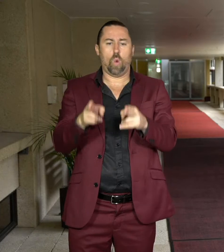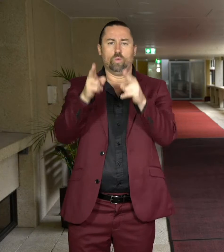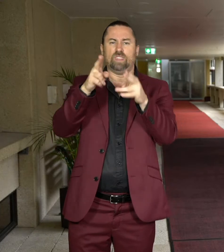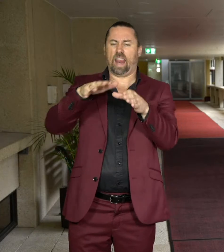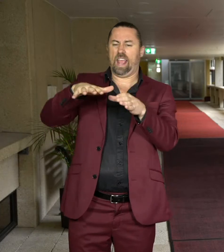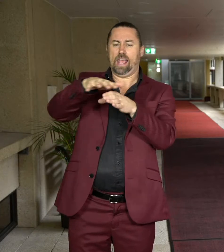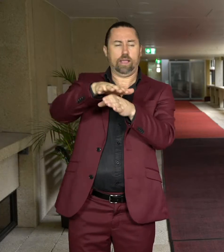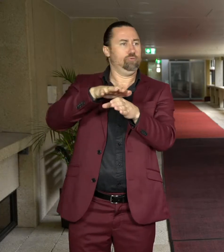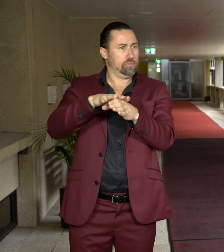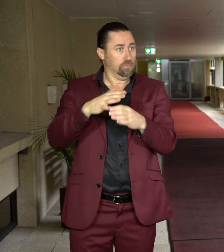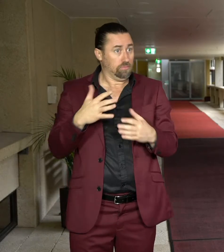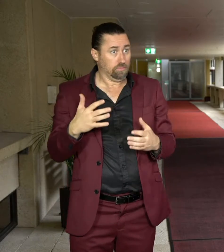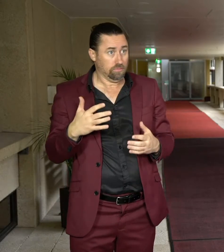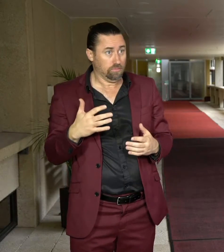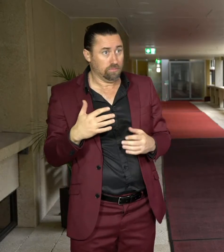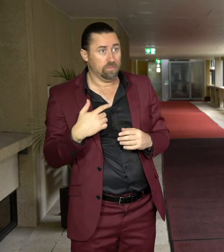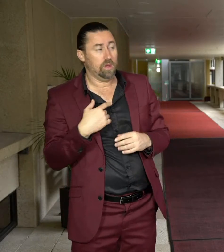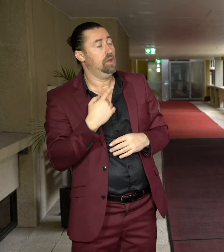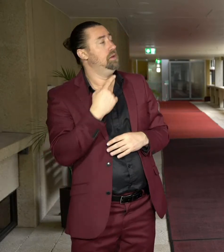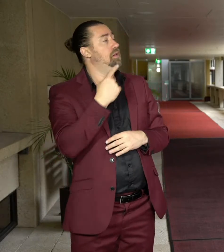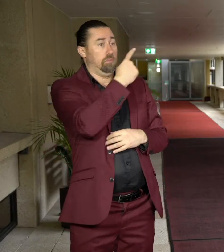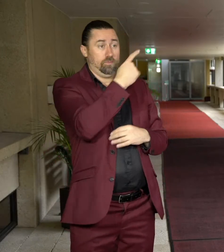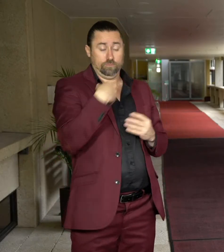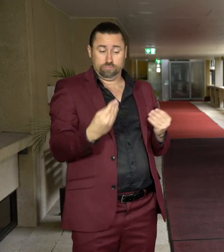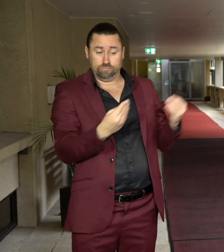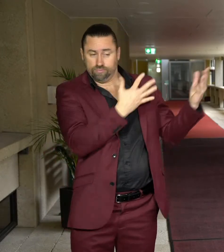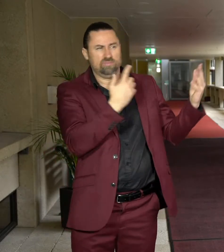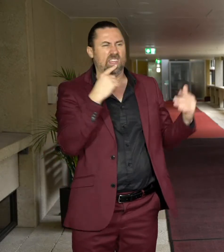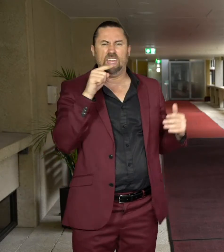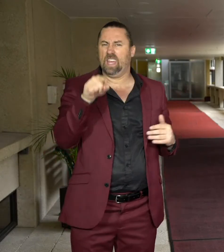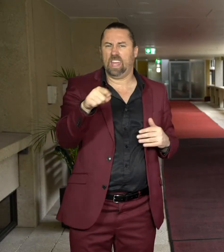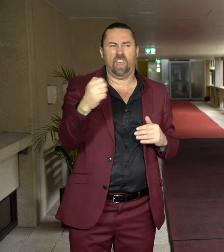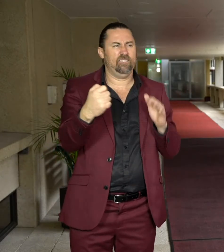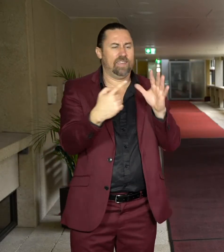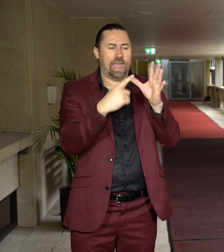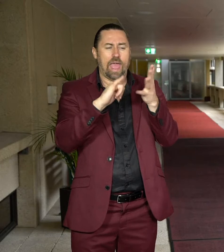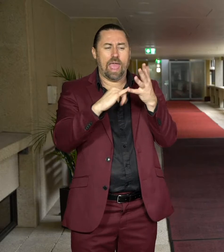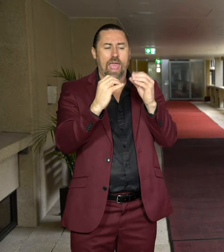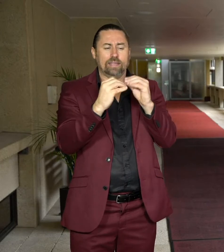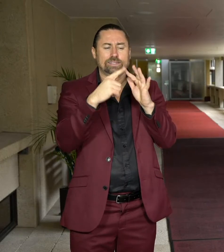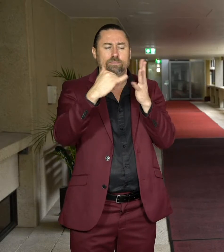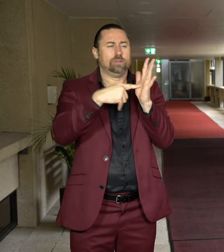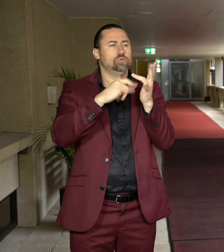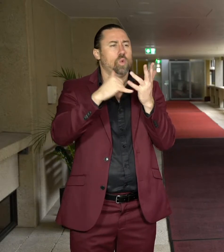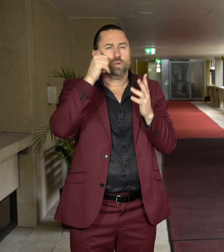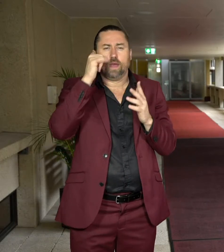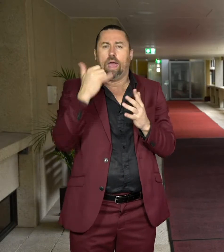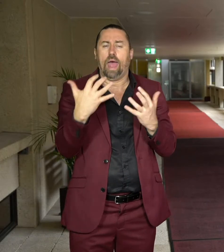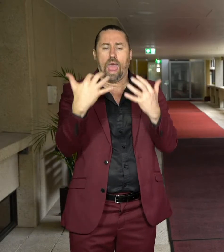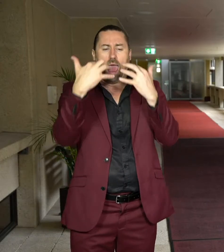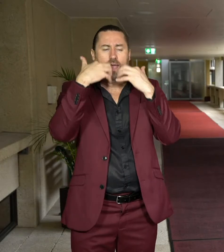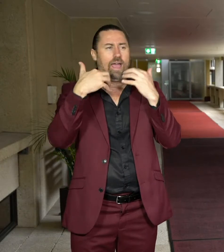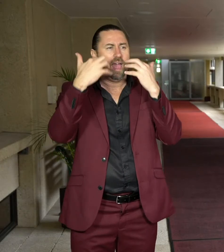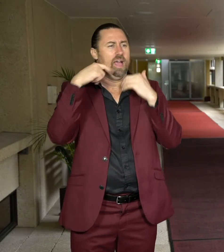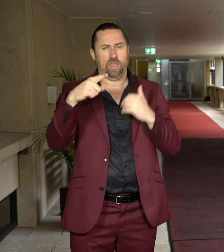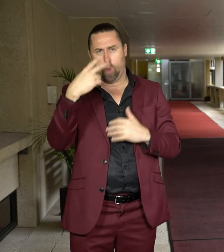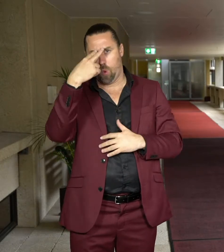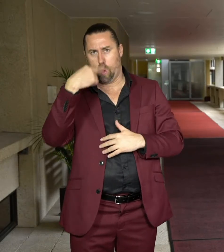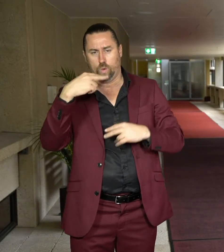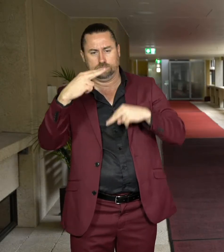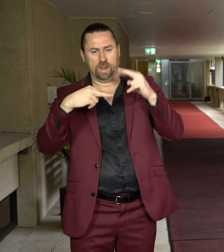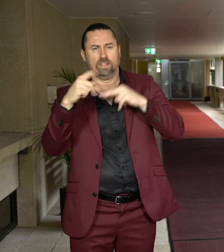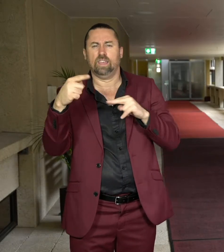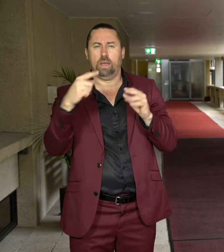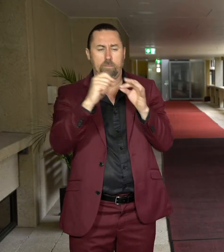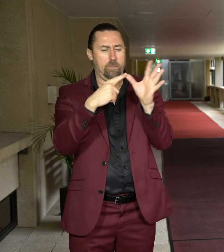was in part ruled out, I understand, because of contamination and asbestos in the buildings, the very old buildings at the barracks